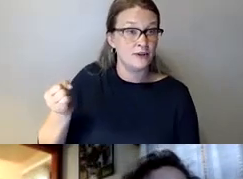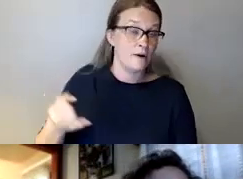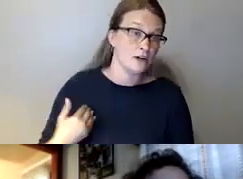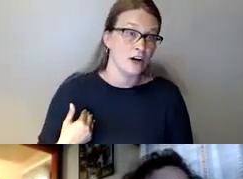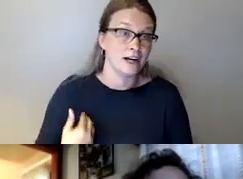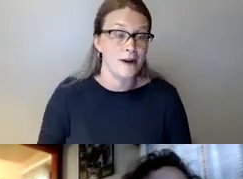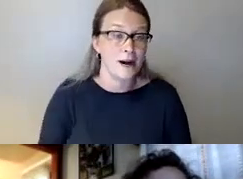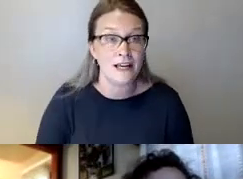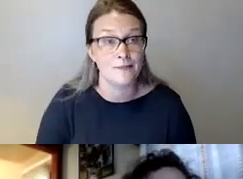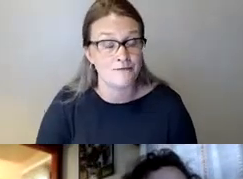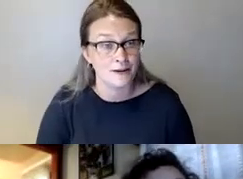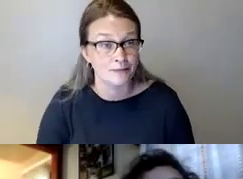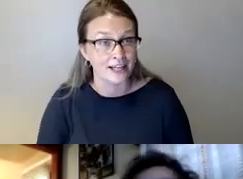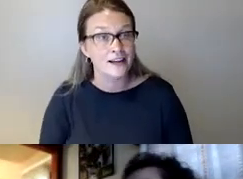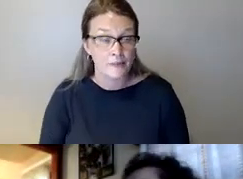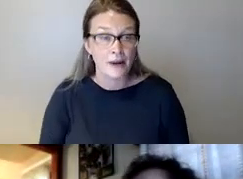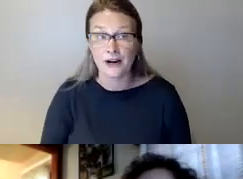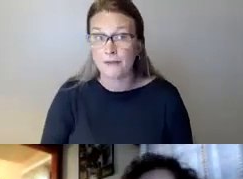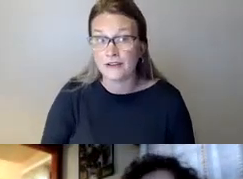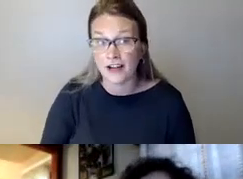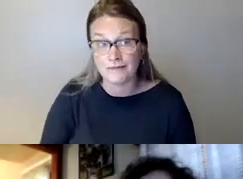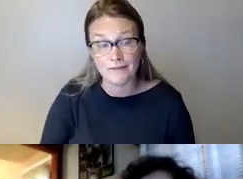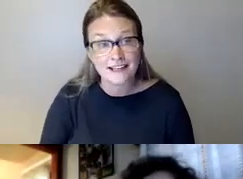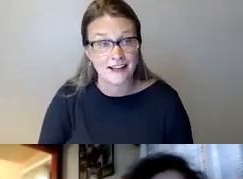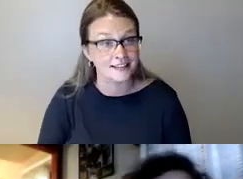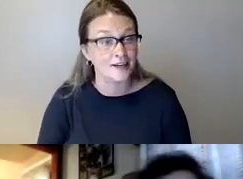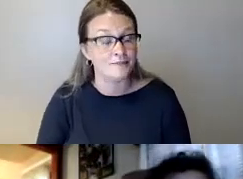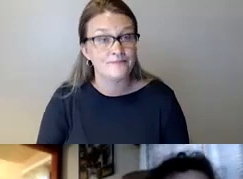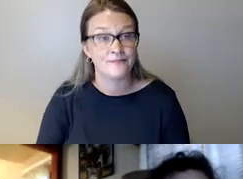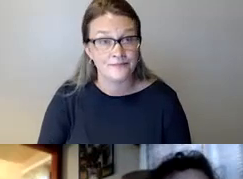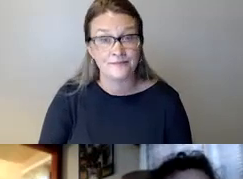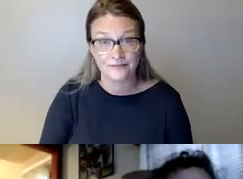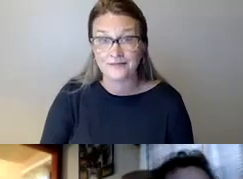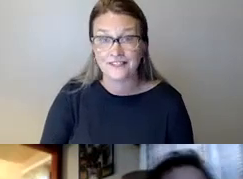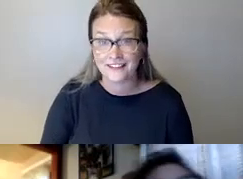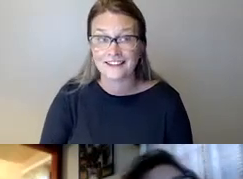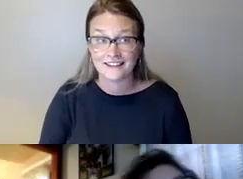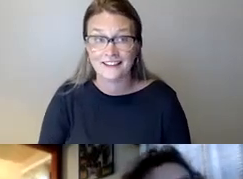were talking about me and my family. And my grandmother gave me my sign name. Yeah.